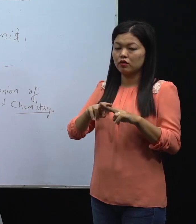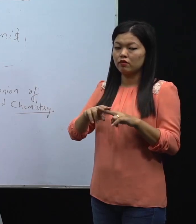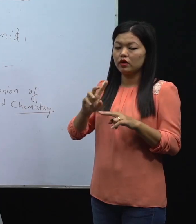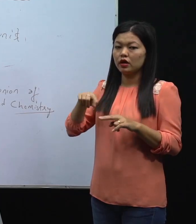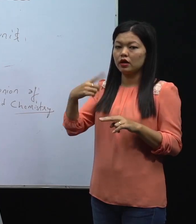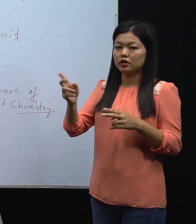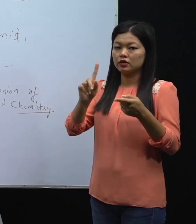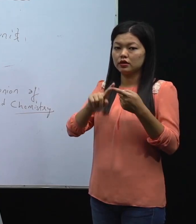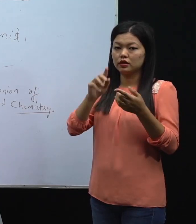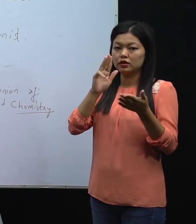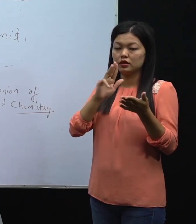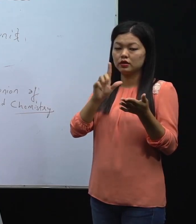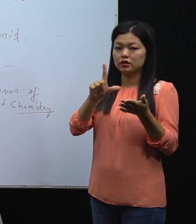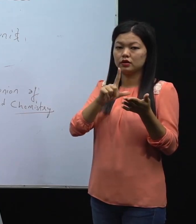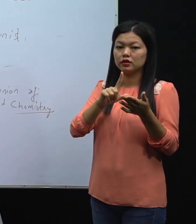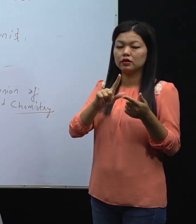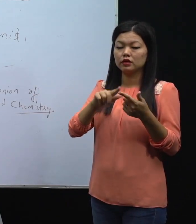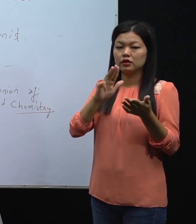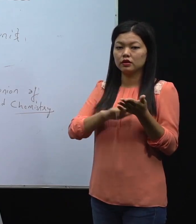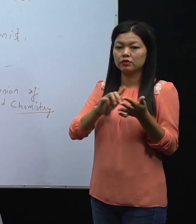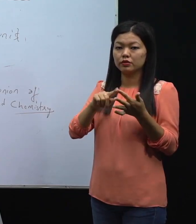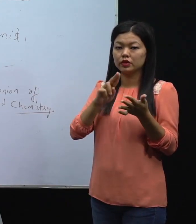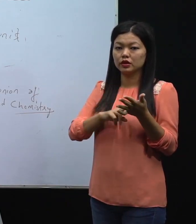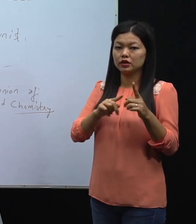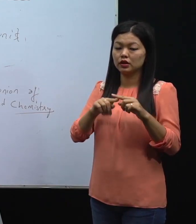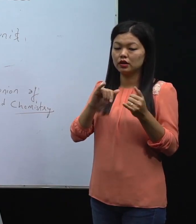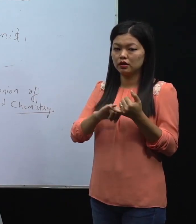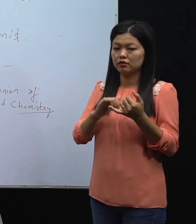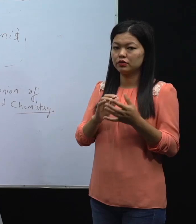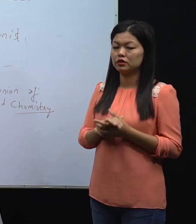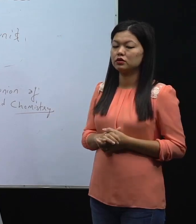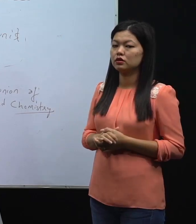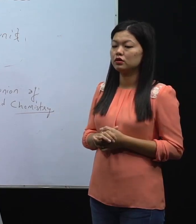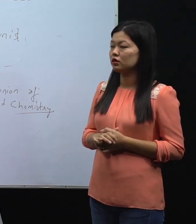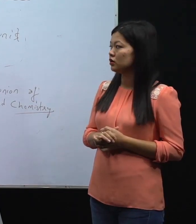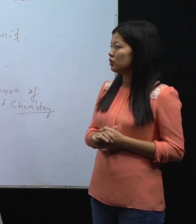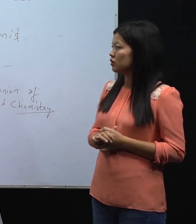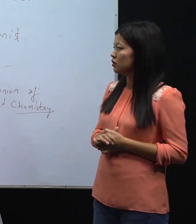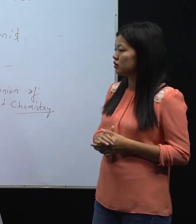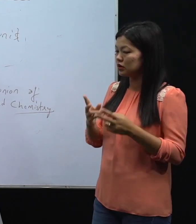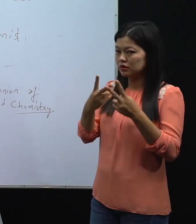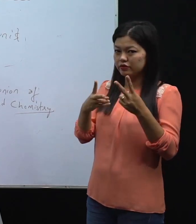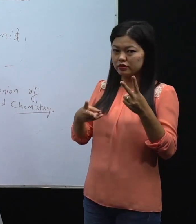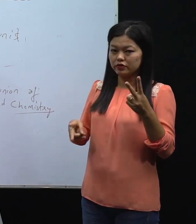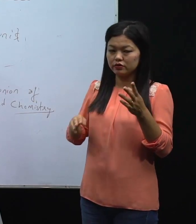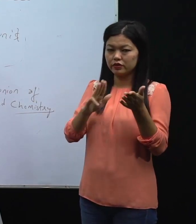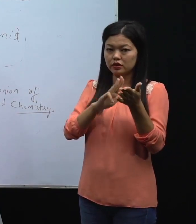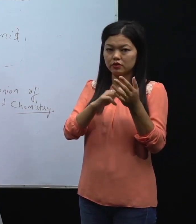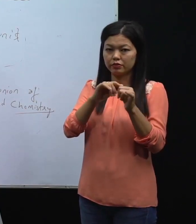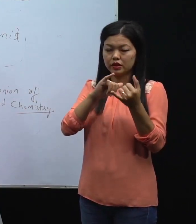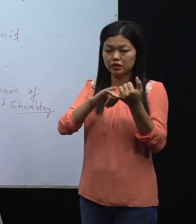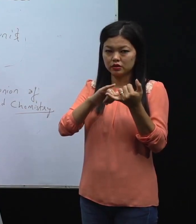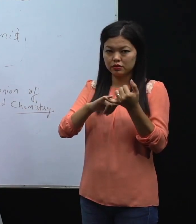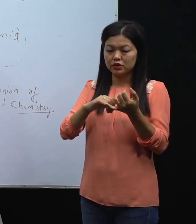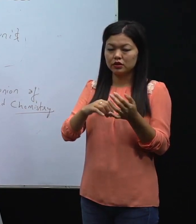hydrogen till calcium we'll study, because we'll be needing their mass to calculate the molecular mass, okay? So in